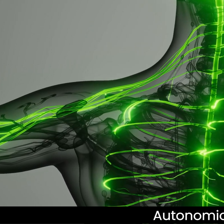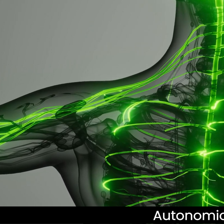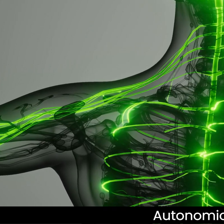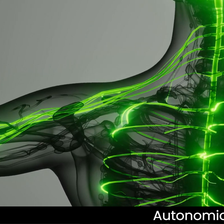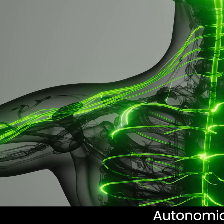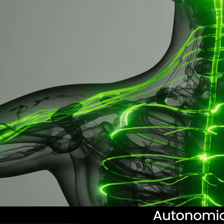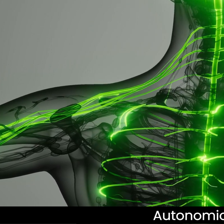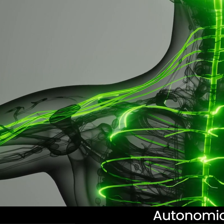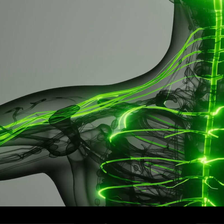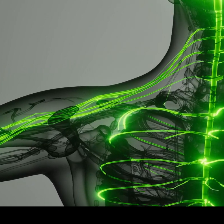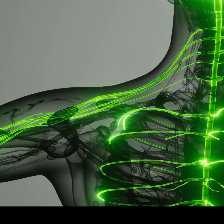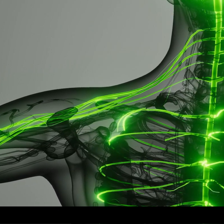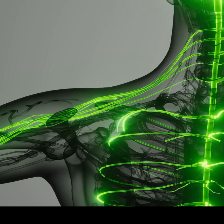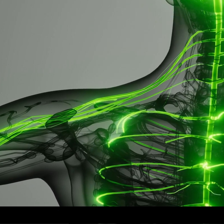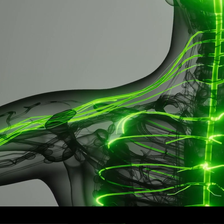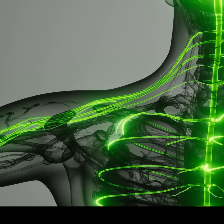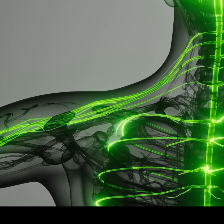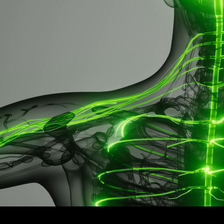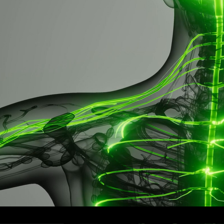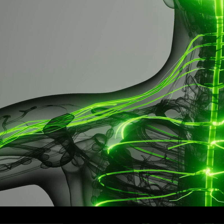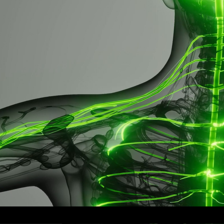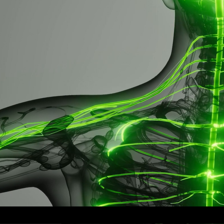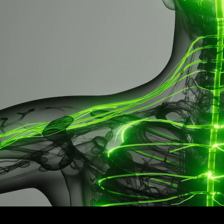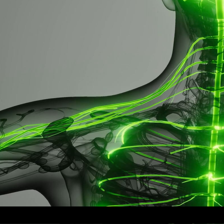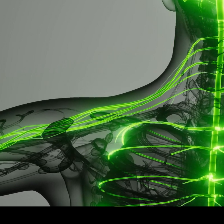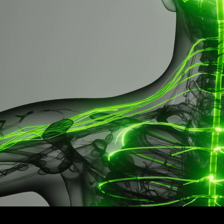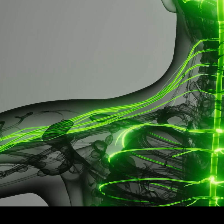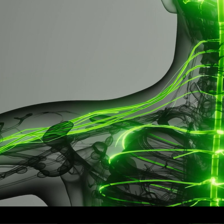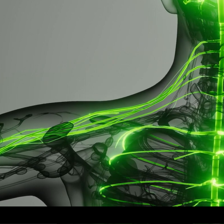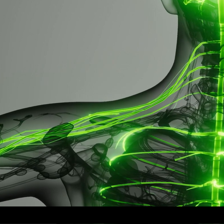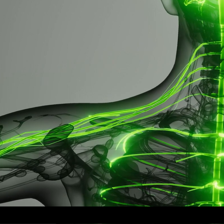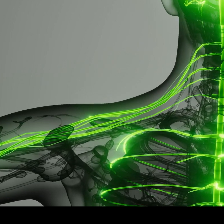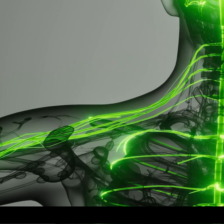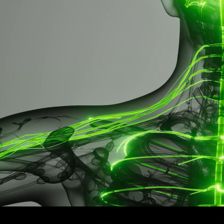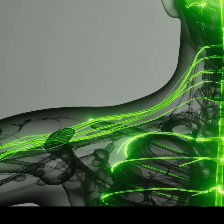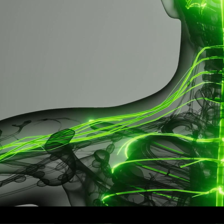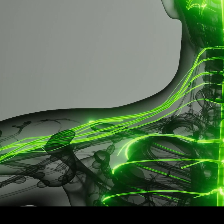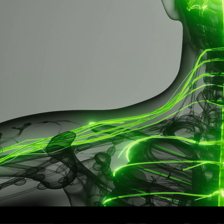system, ANS.